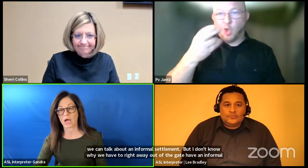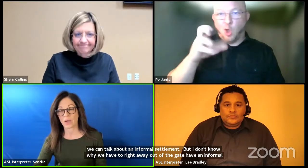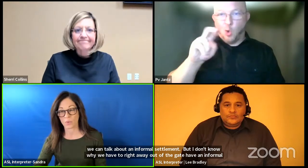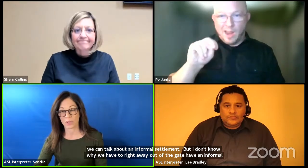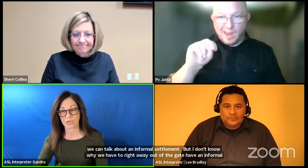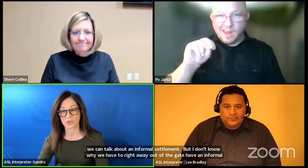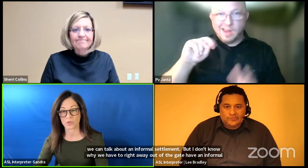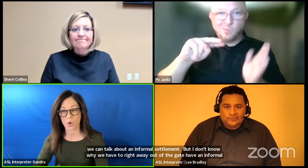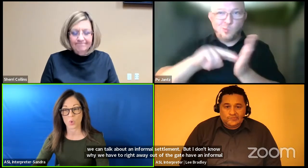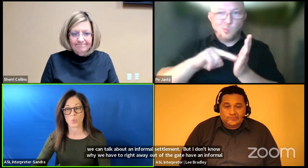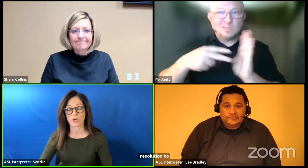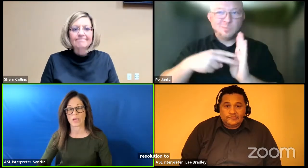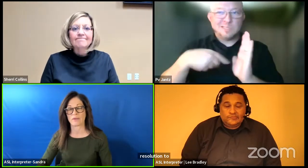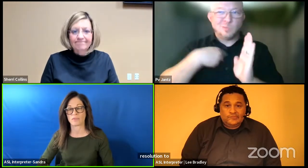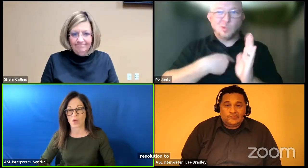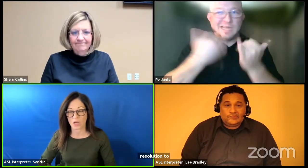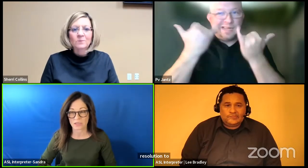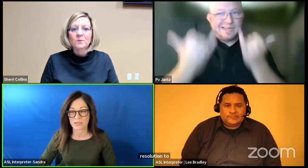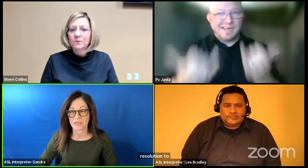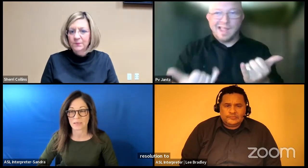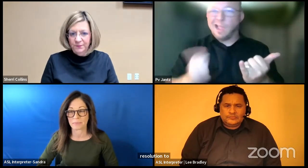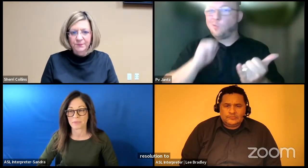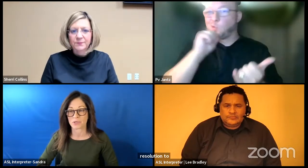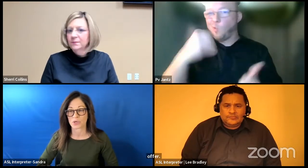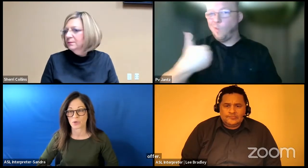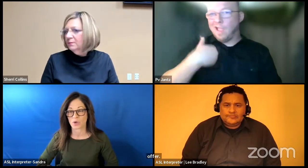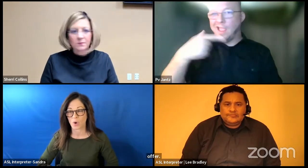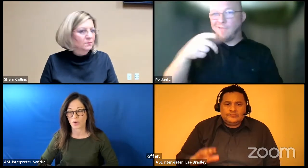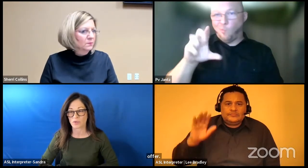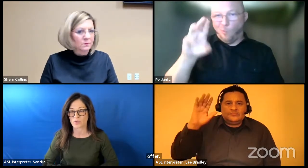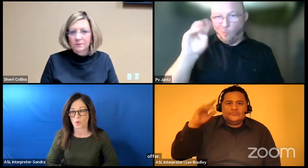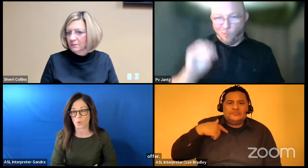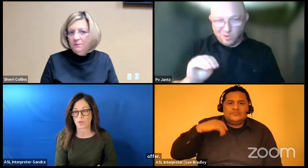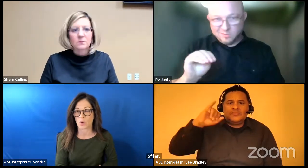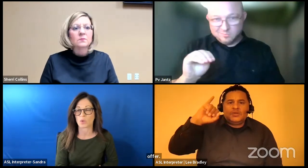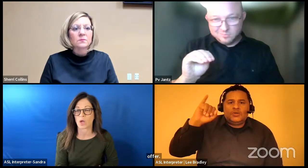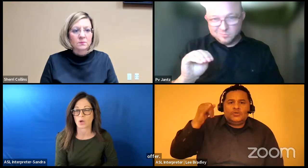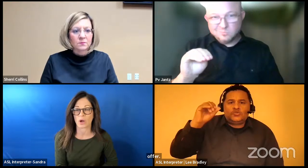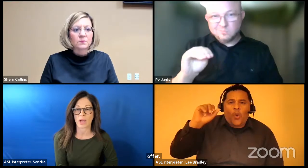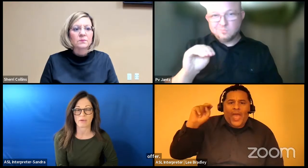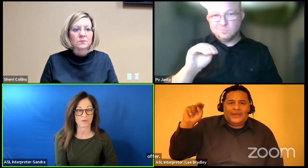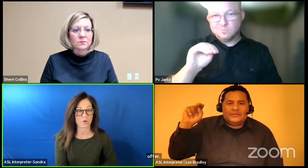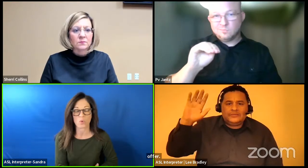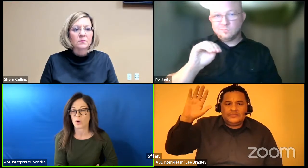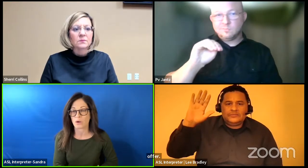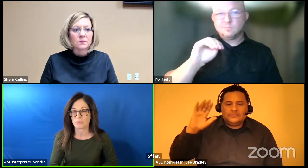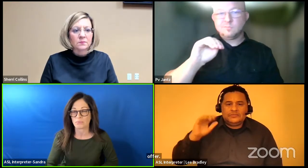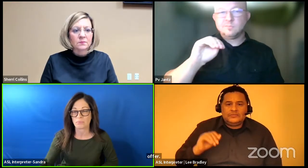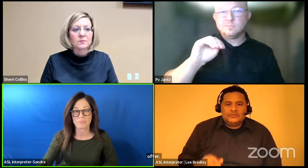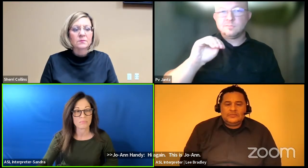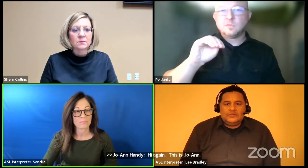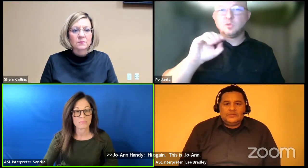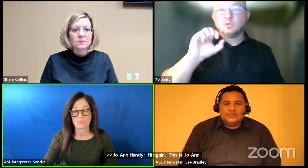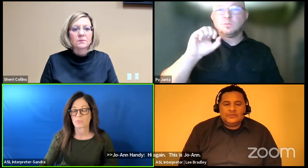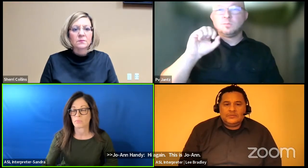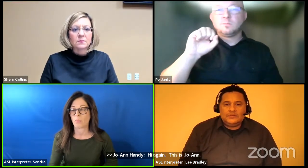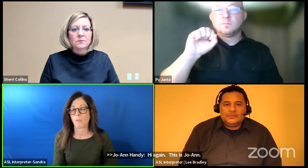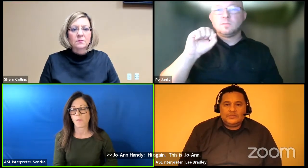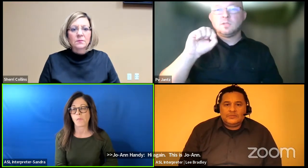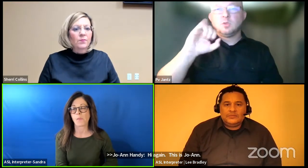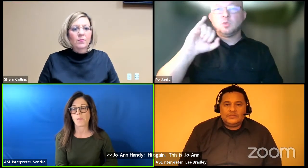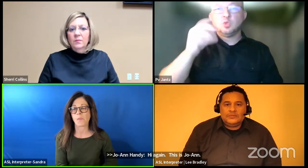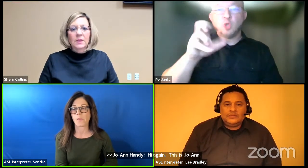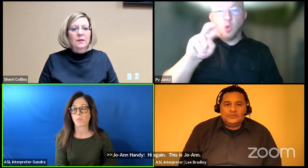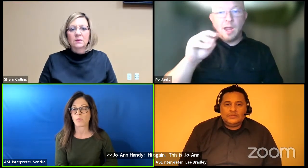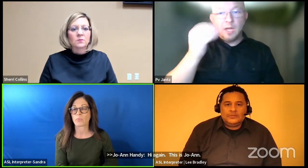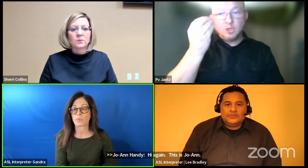Well, Hi again. This is no, hi we again. lost Excuse me. Commissioner Cohen, so we no longer have a quorum.